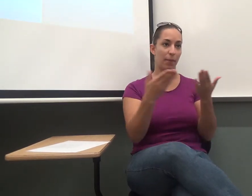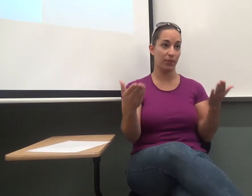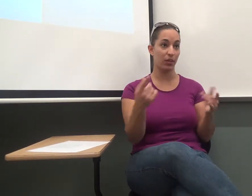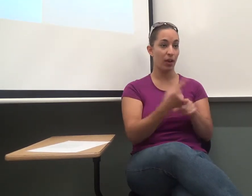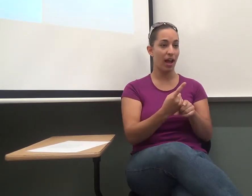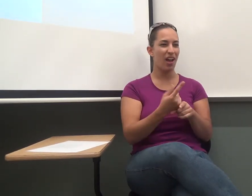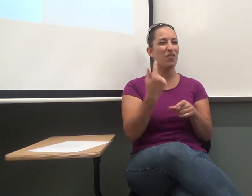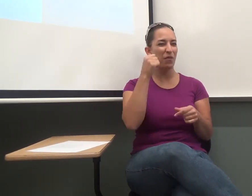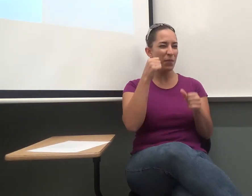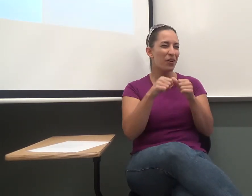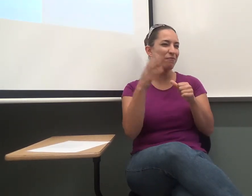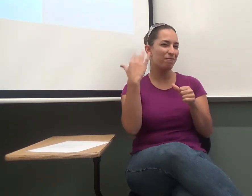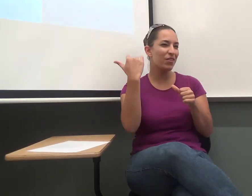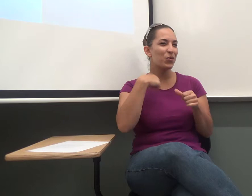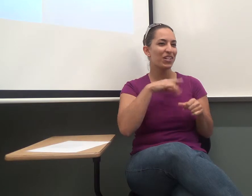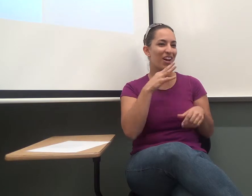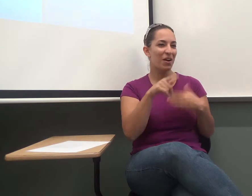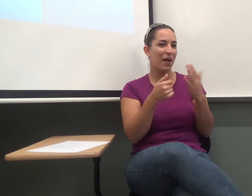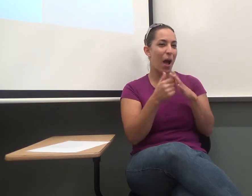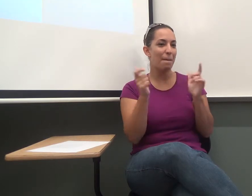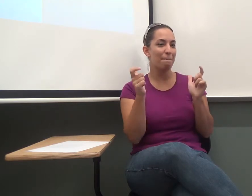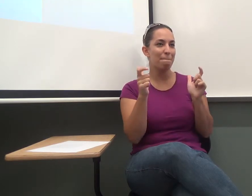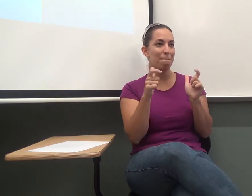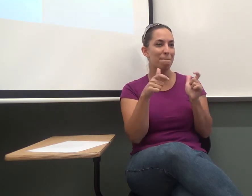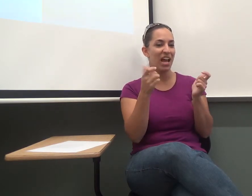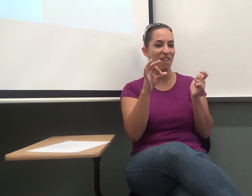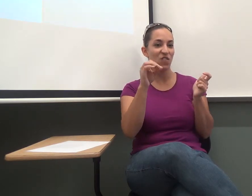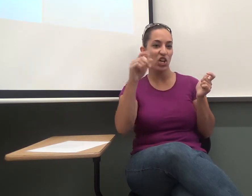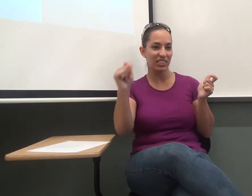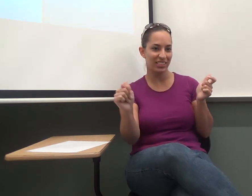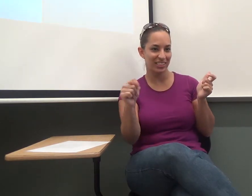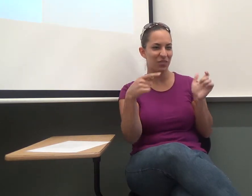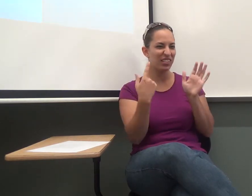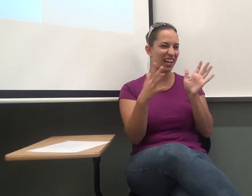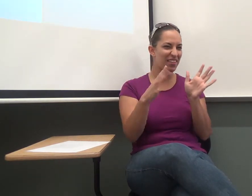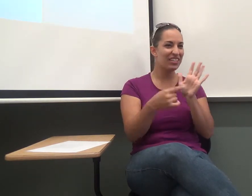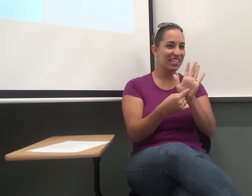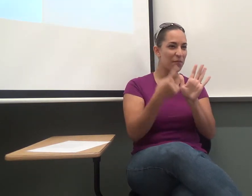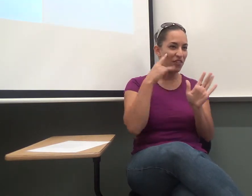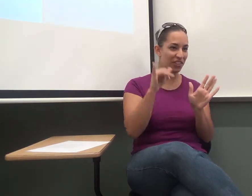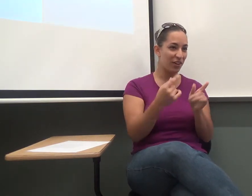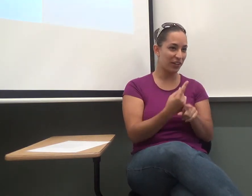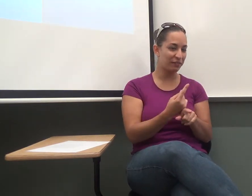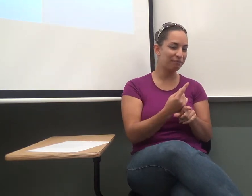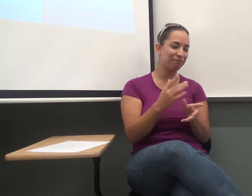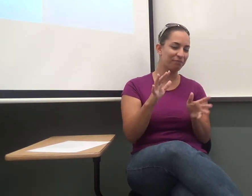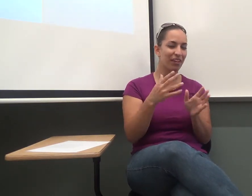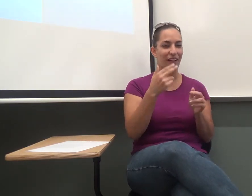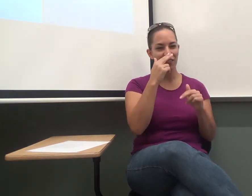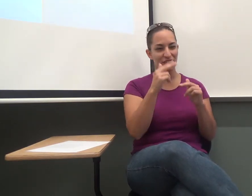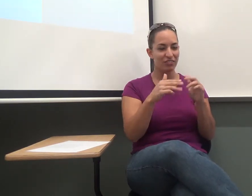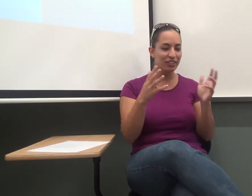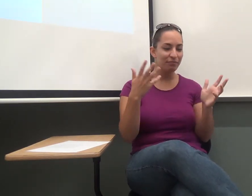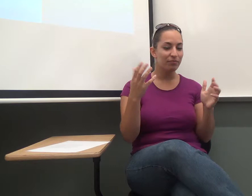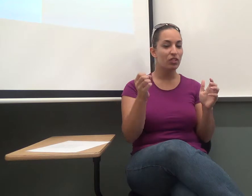Bigfoot was a good example for that. We were having some fun with Bigfoot. Now, the subject of our topic